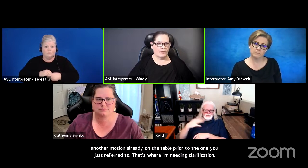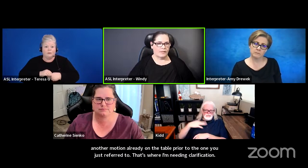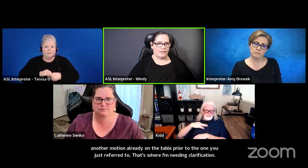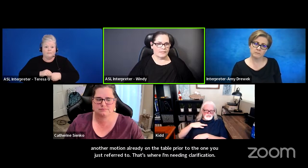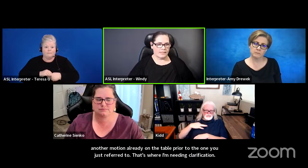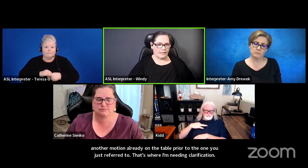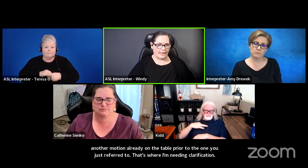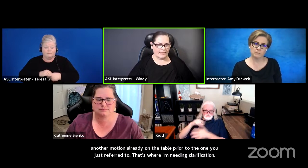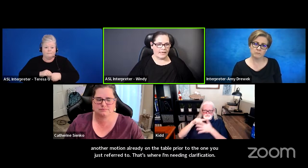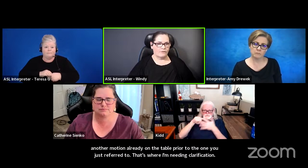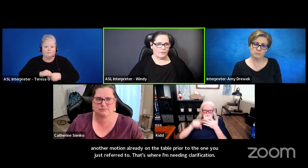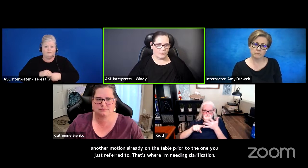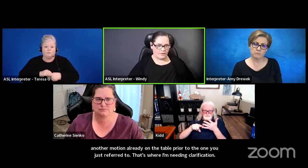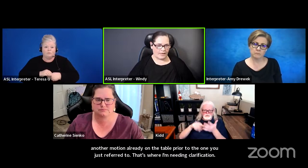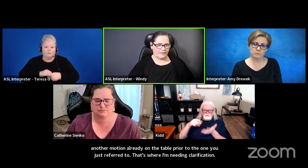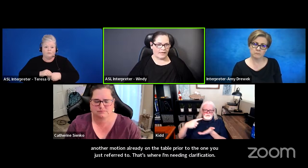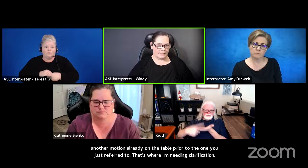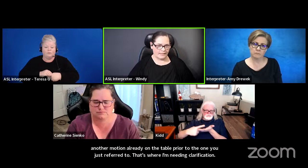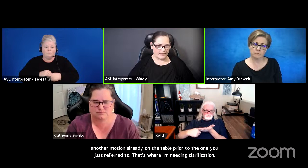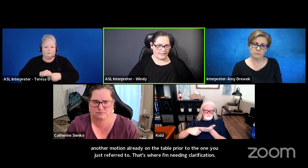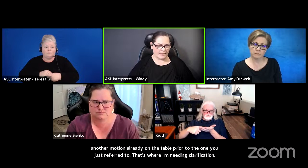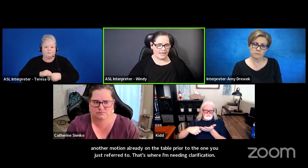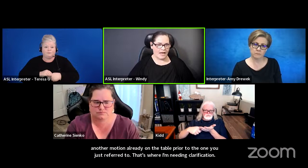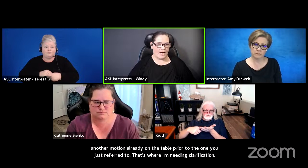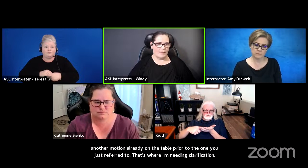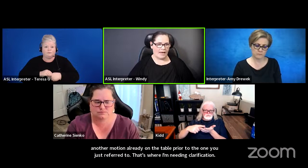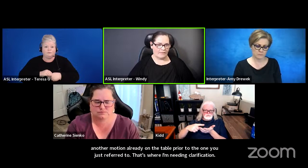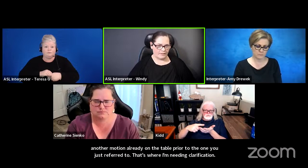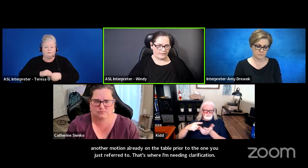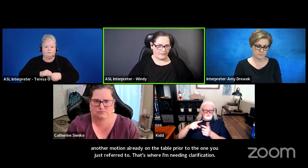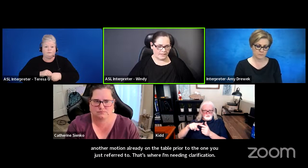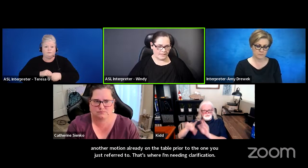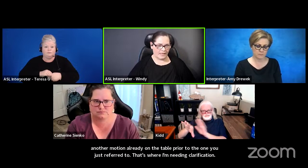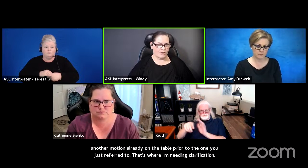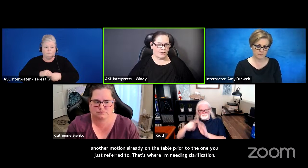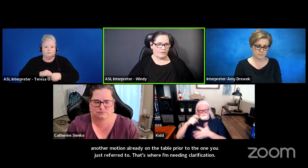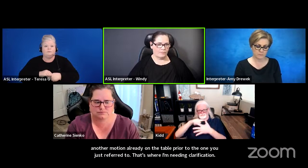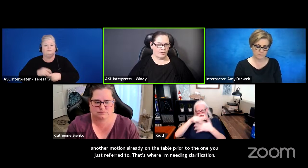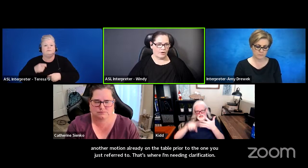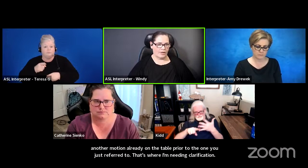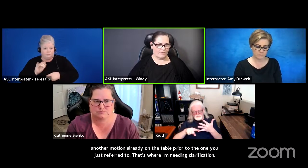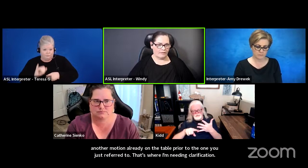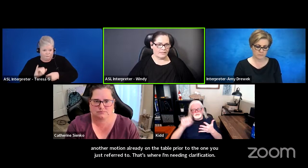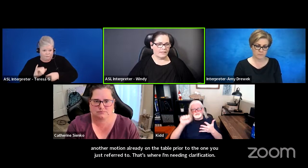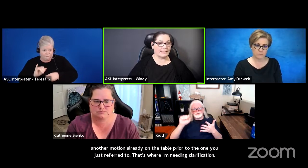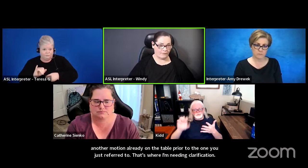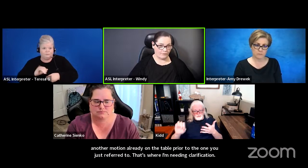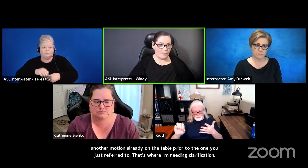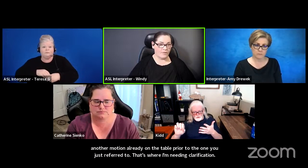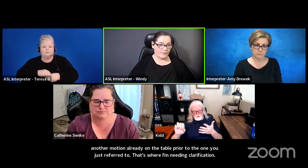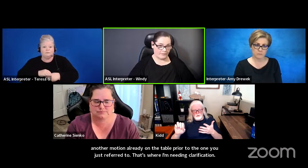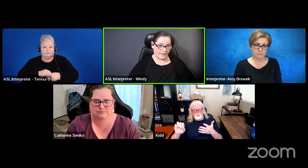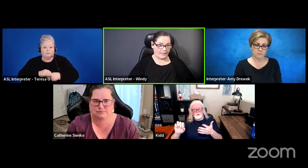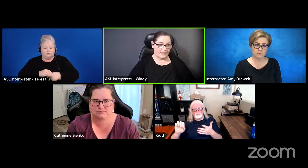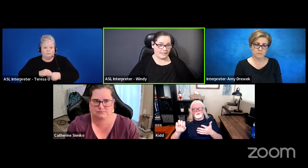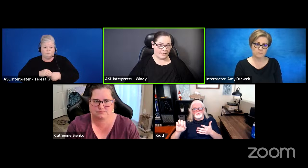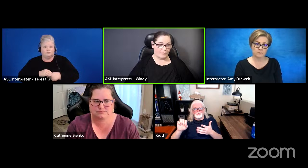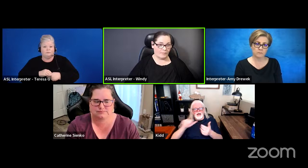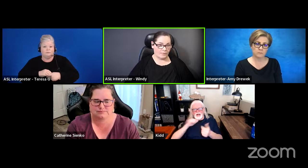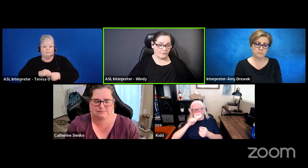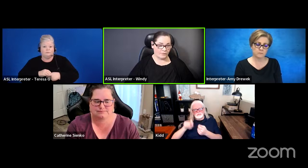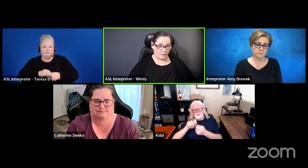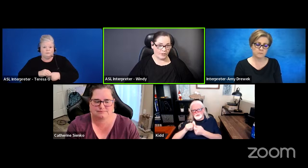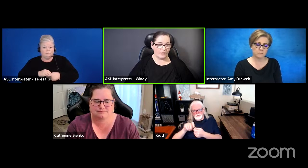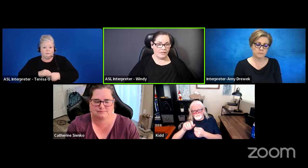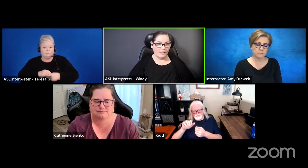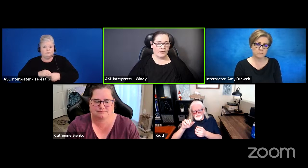to select out of those 5 candidates, have a discussion regarding selecting from the 5 candidates that